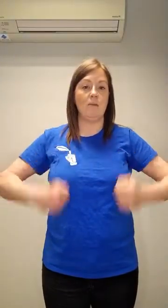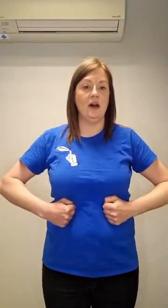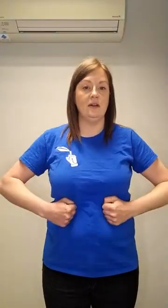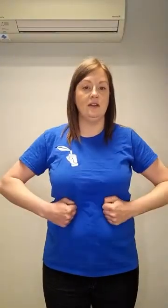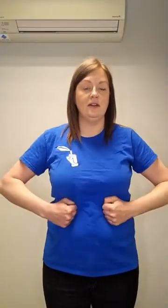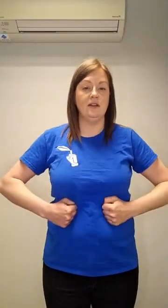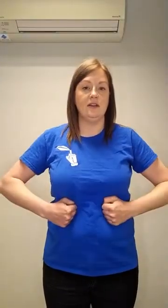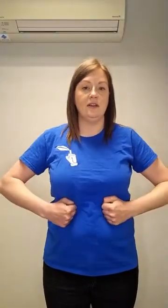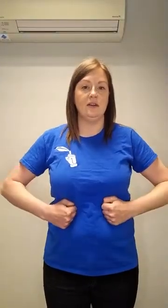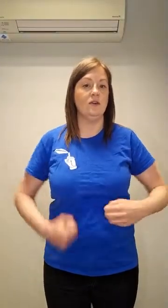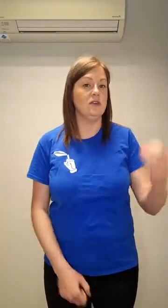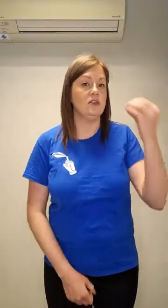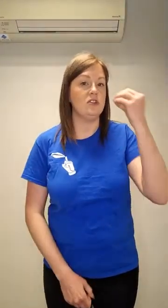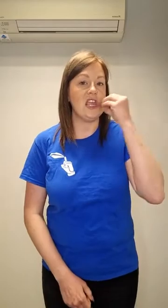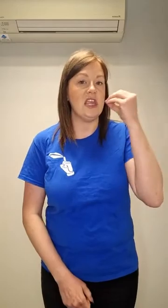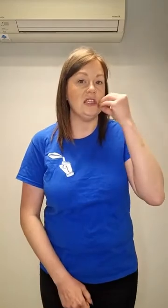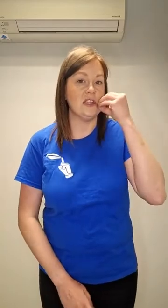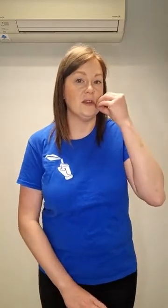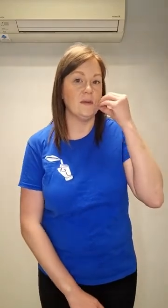jumper or to eat.